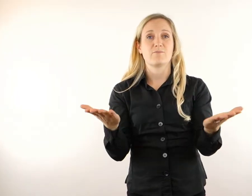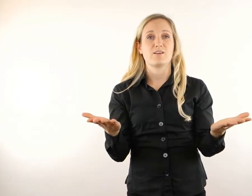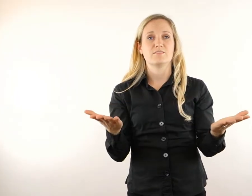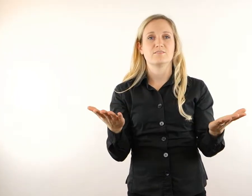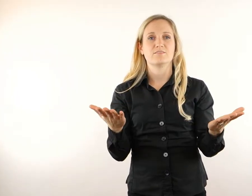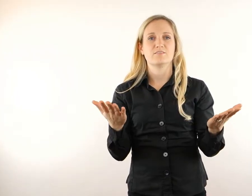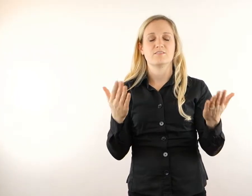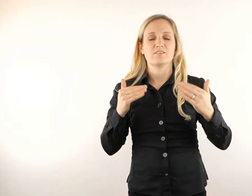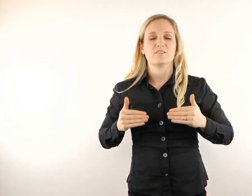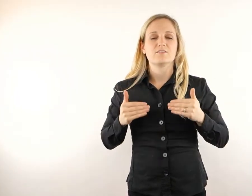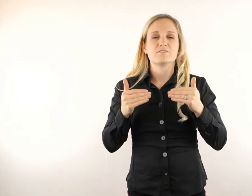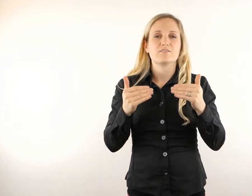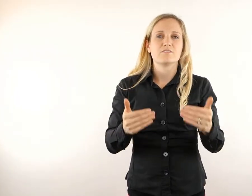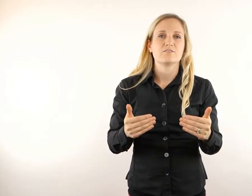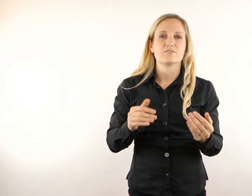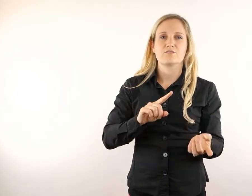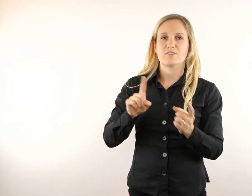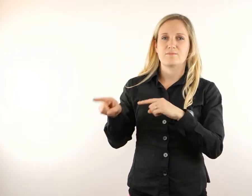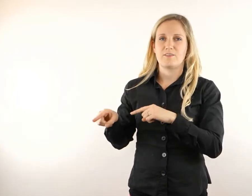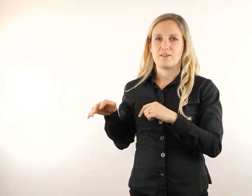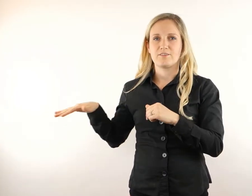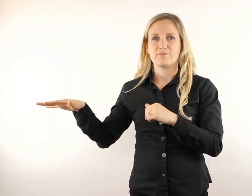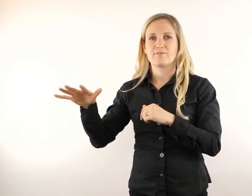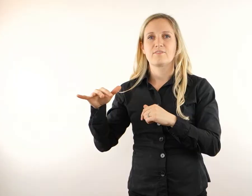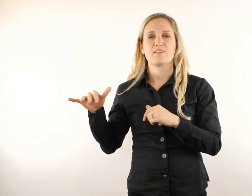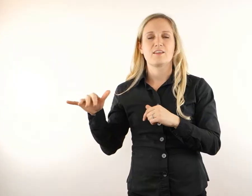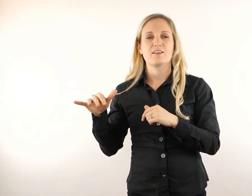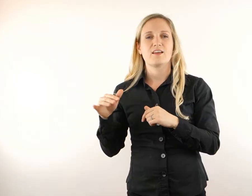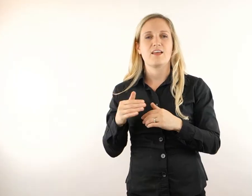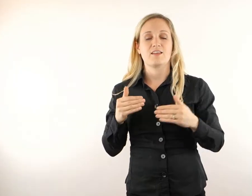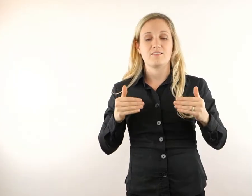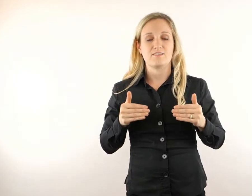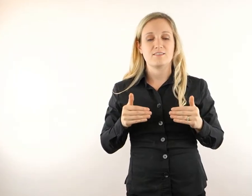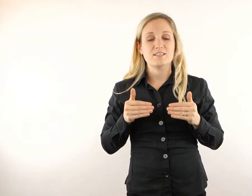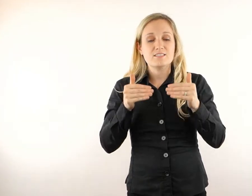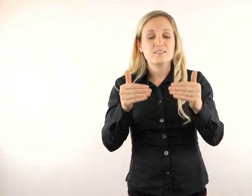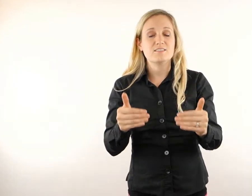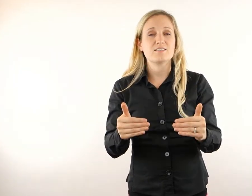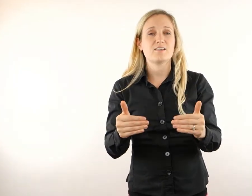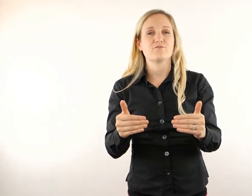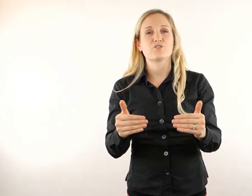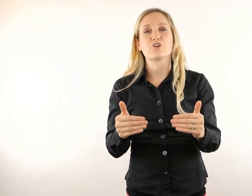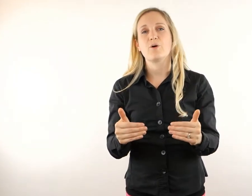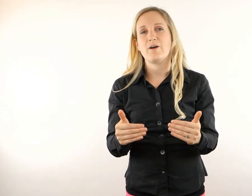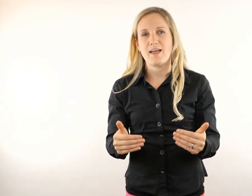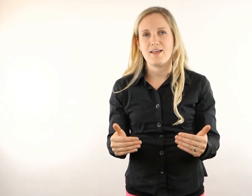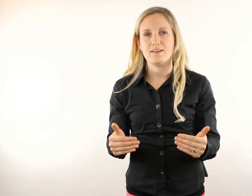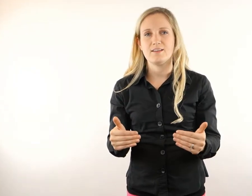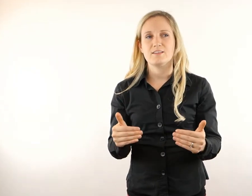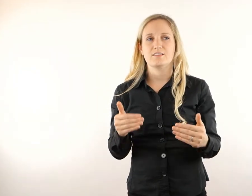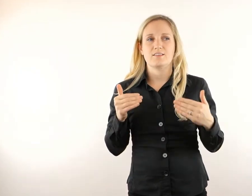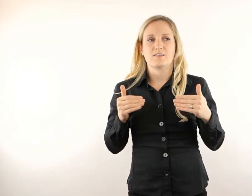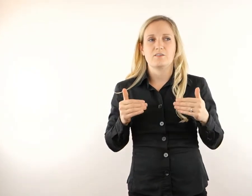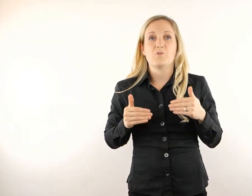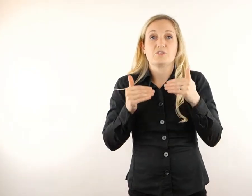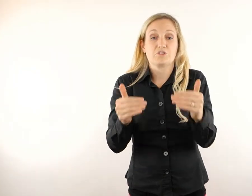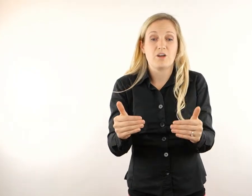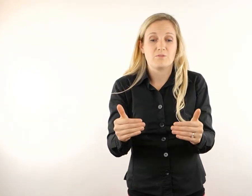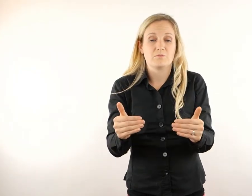everyone took him there. And this is a sign for go ahead. Like he wants to go.